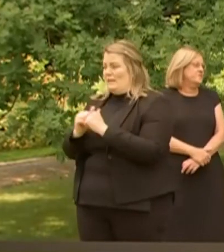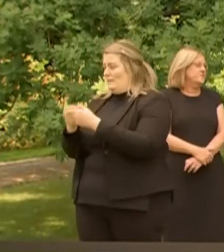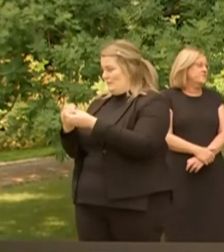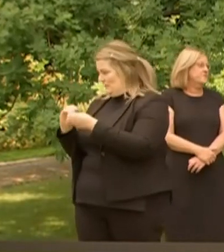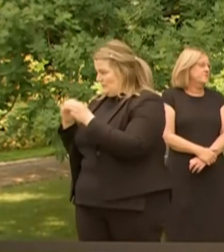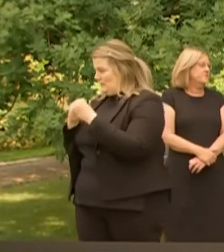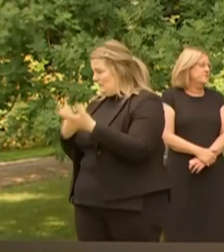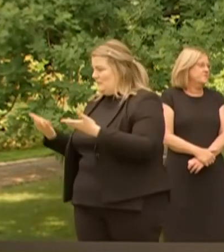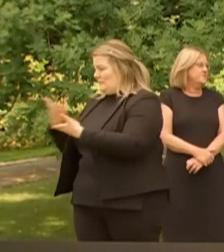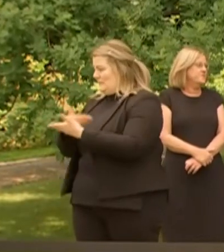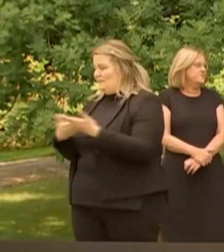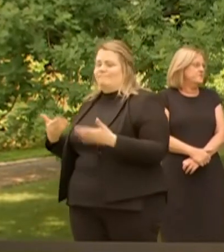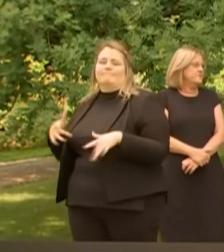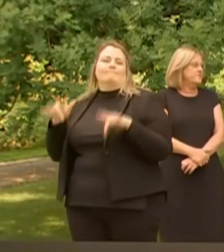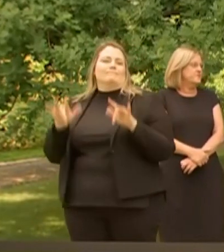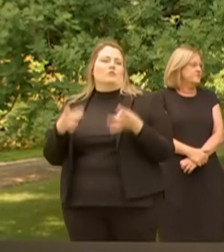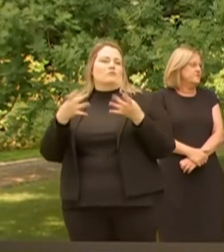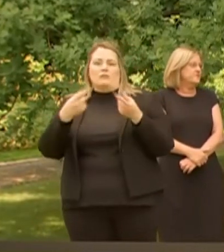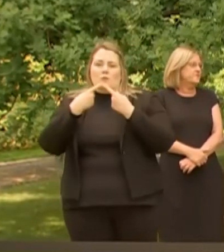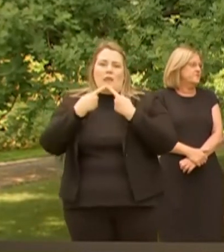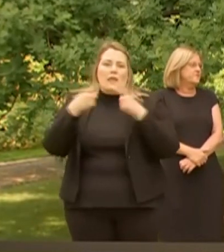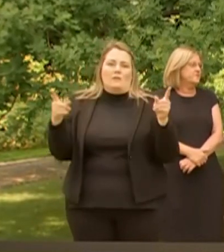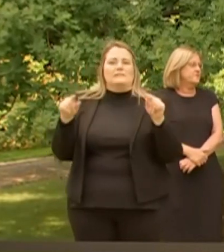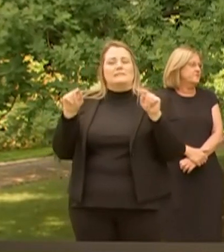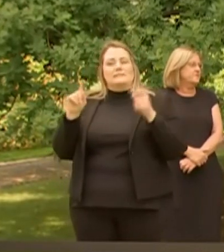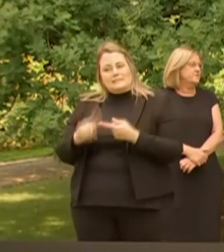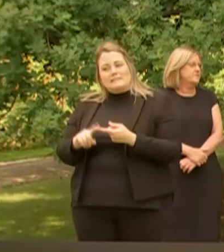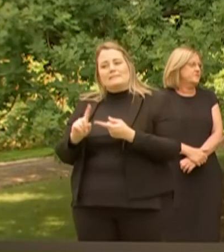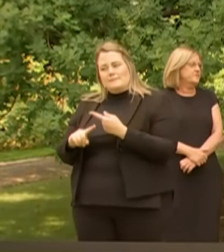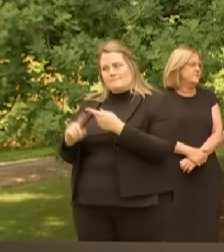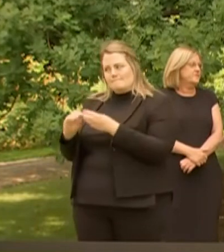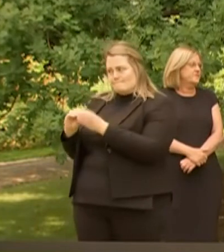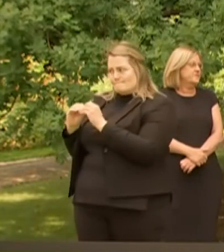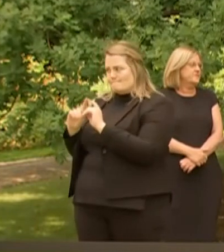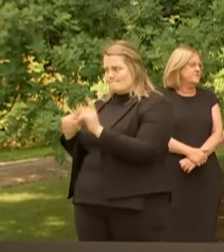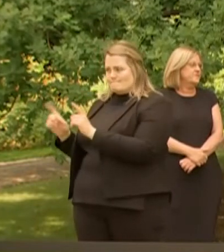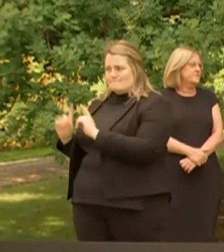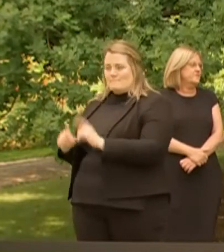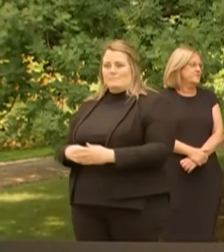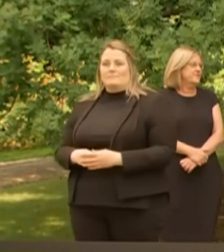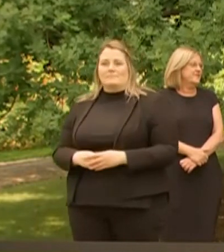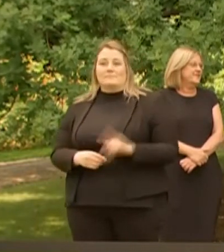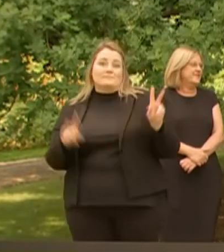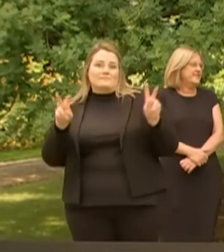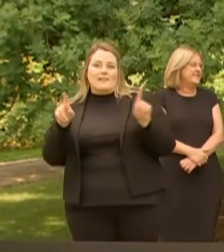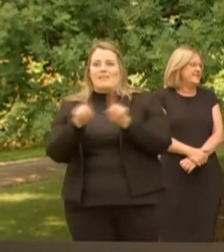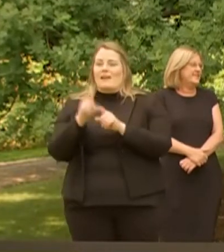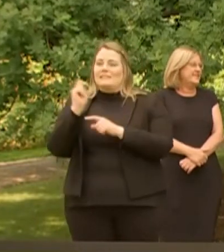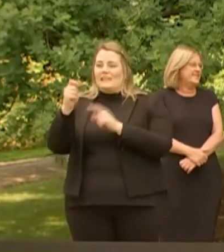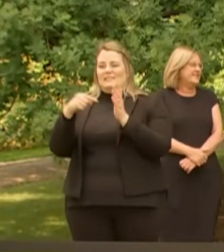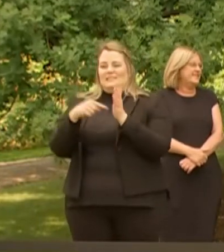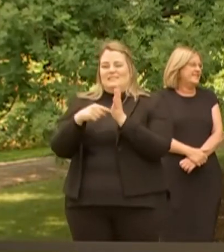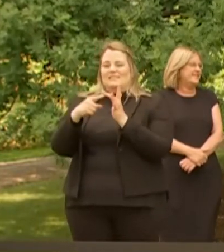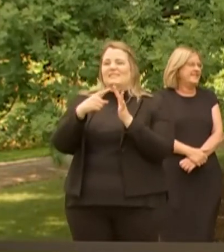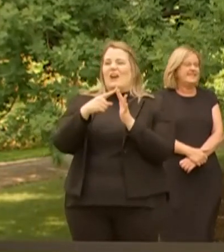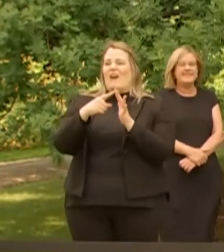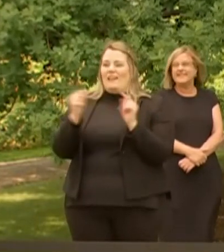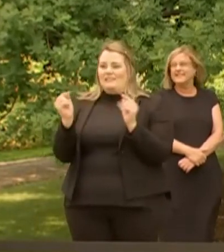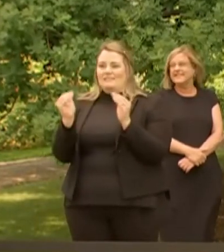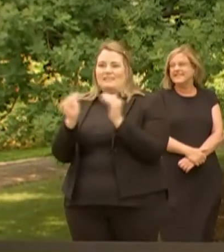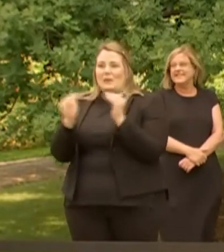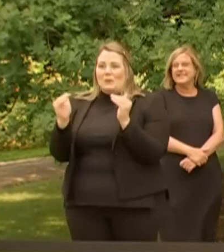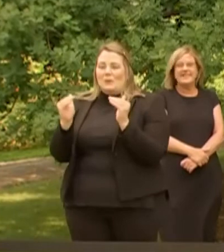give you a definitive answer today, but we hope to be able to settle these matters and have more to say about it soon. Well, it's the closest to playing tennis I'll get, is talking